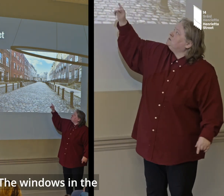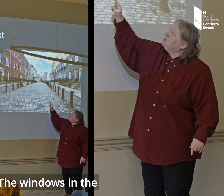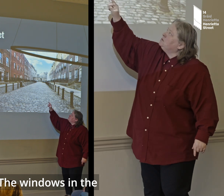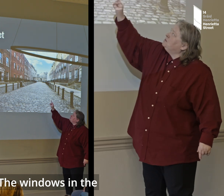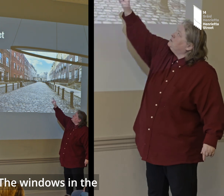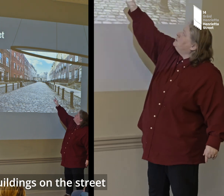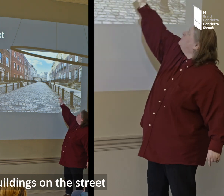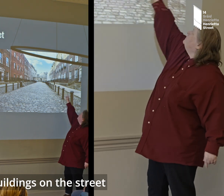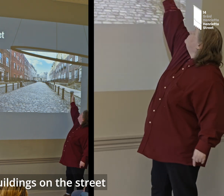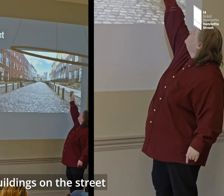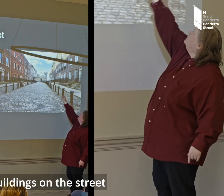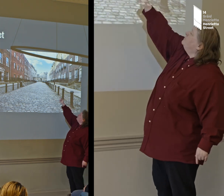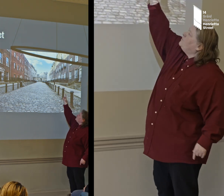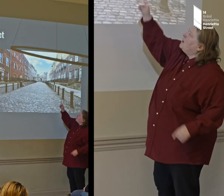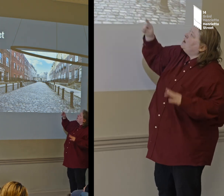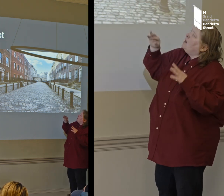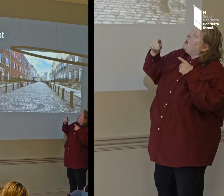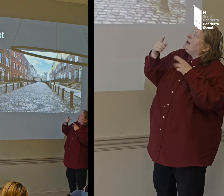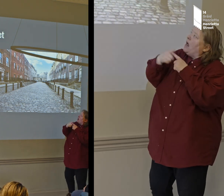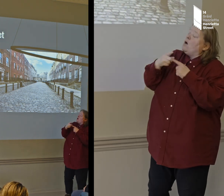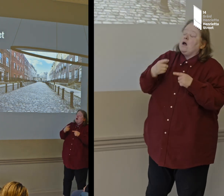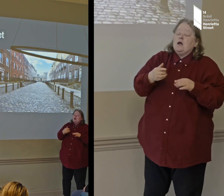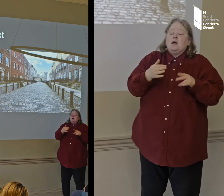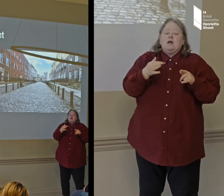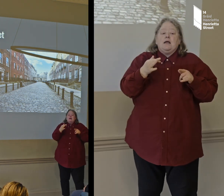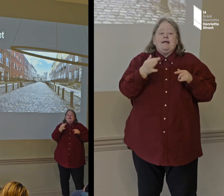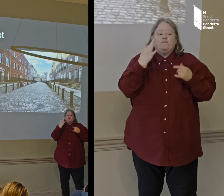The windows in the buildings on the street